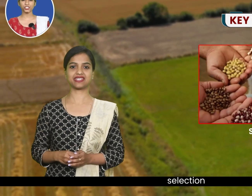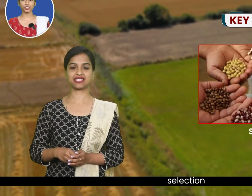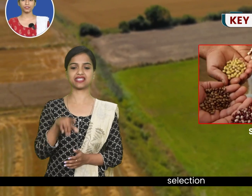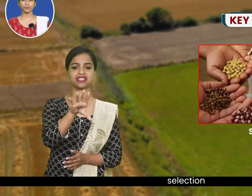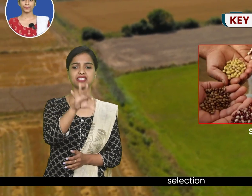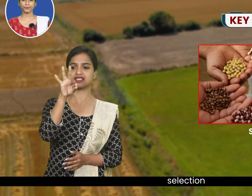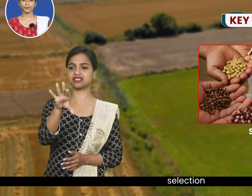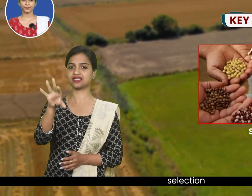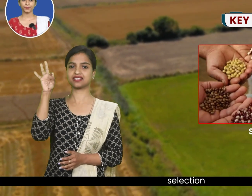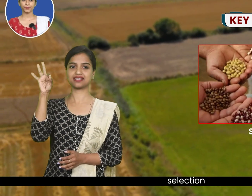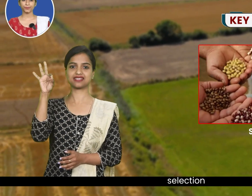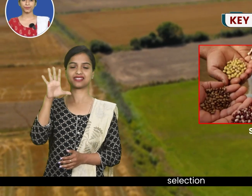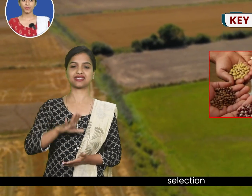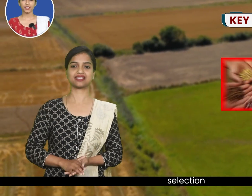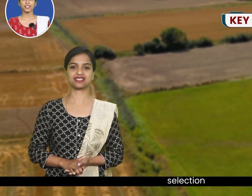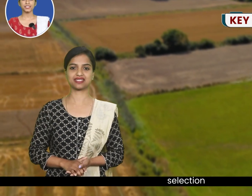selection,